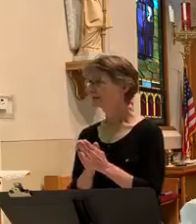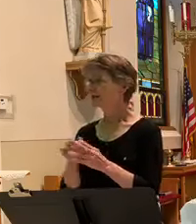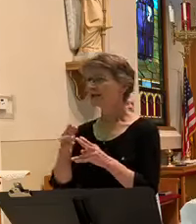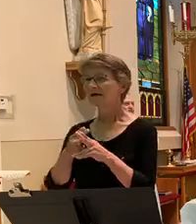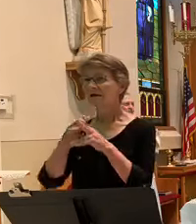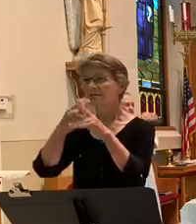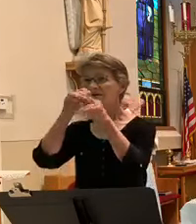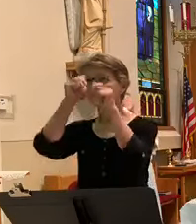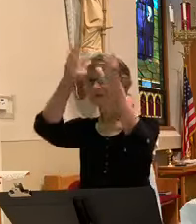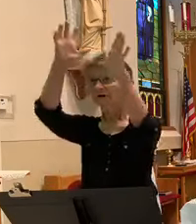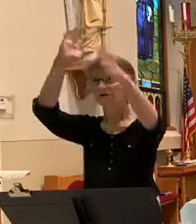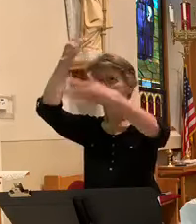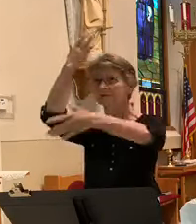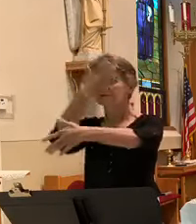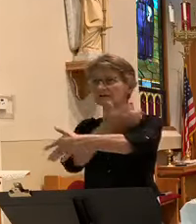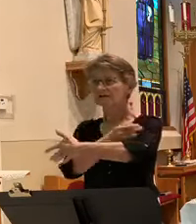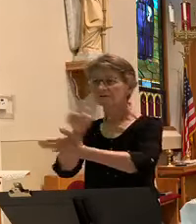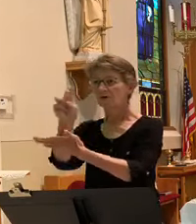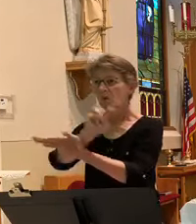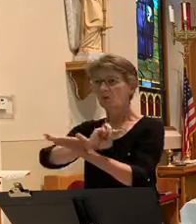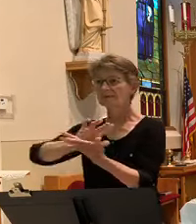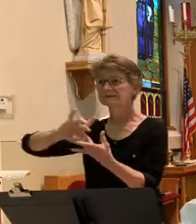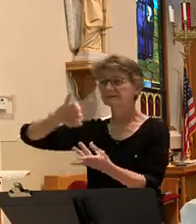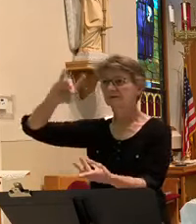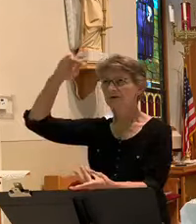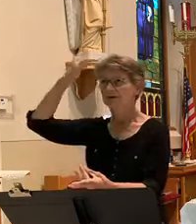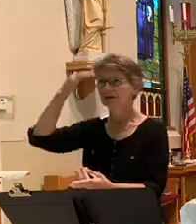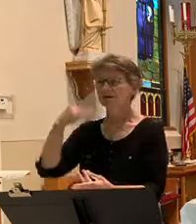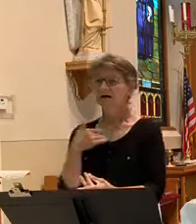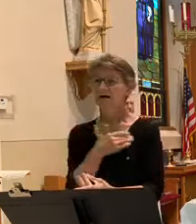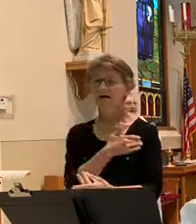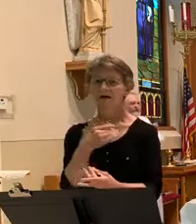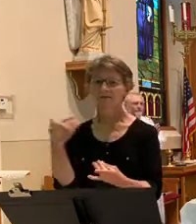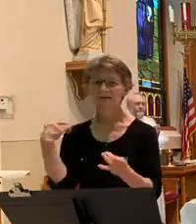In the name of the Father, and of the Son, and of the Holy Spirit.